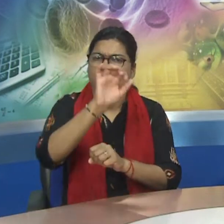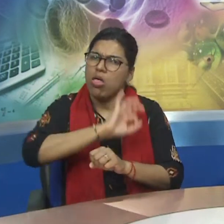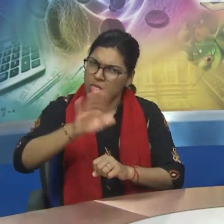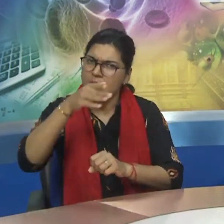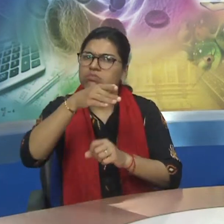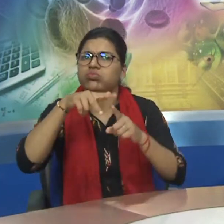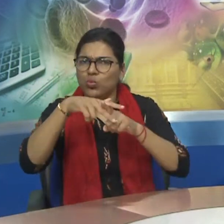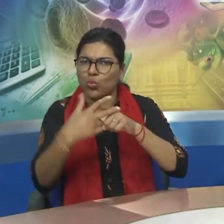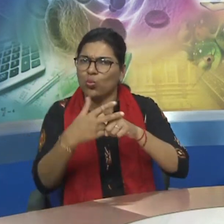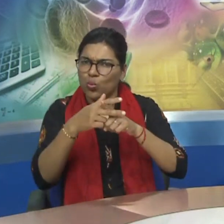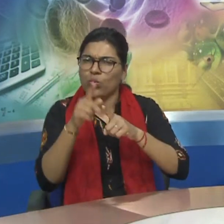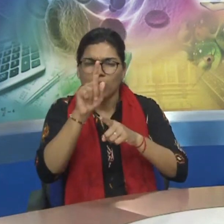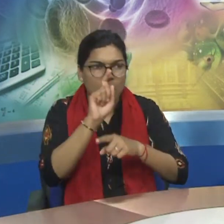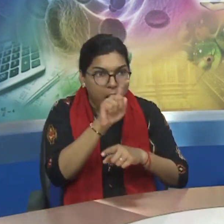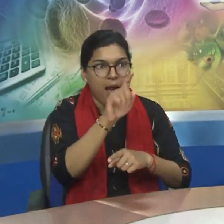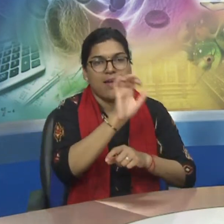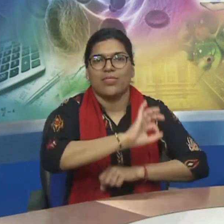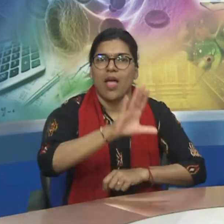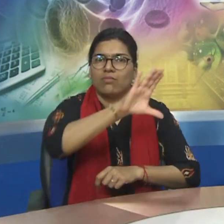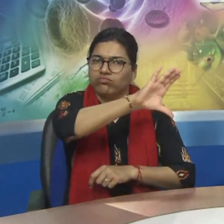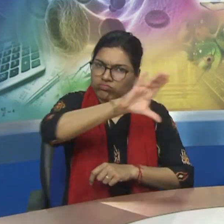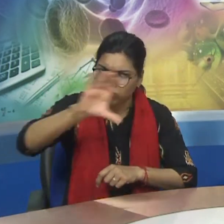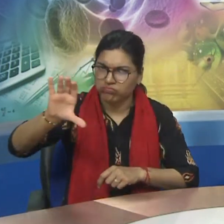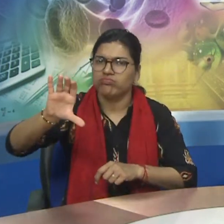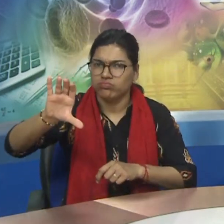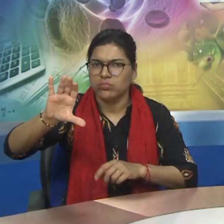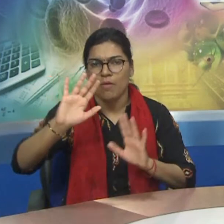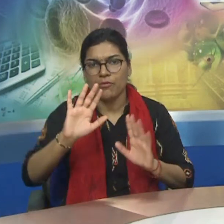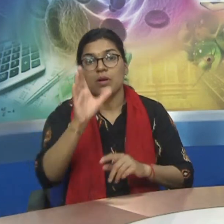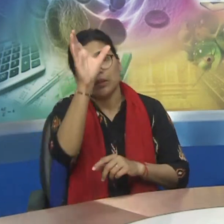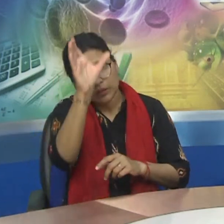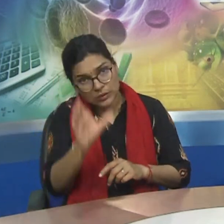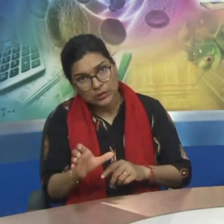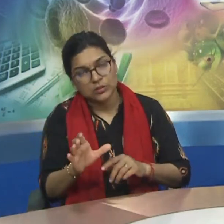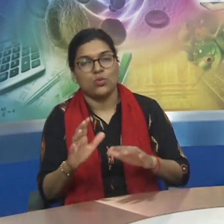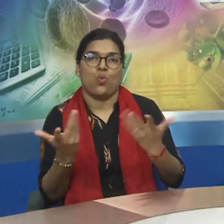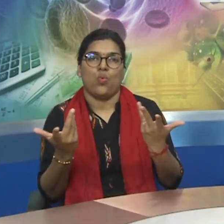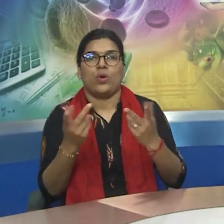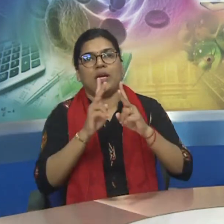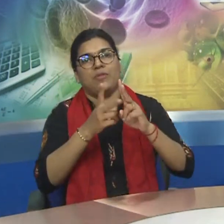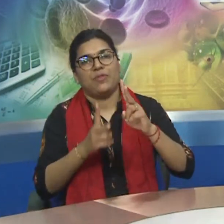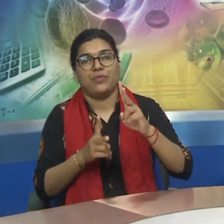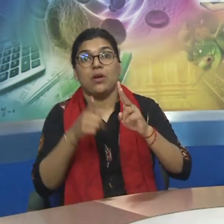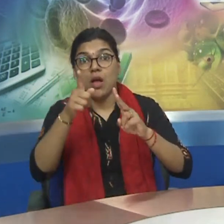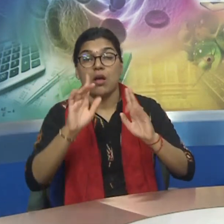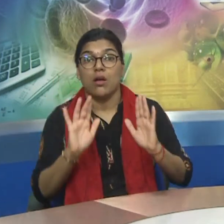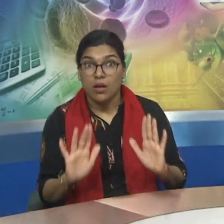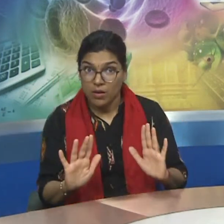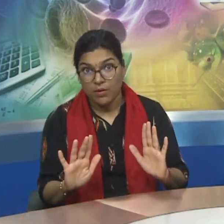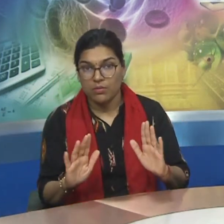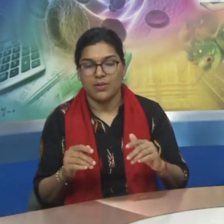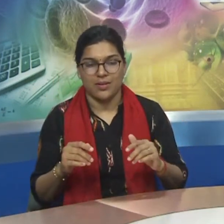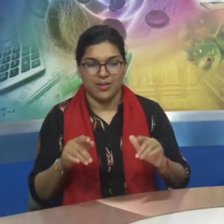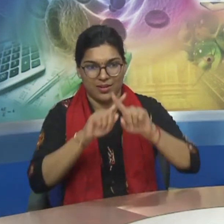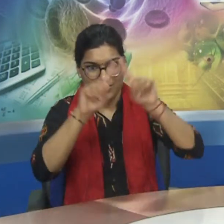would appear when it is finally printed, whether it is horizontal